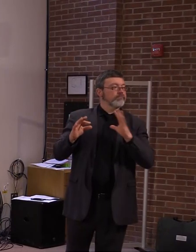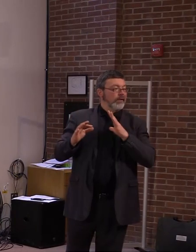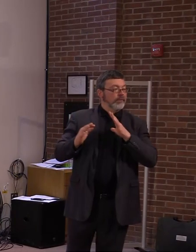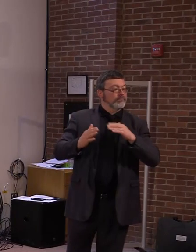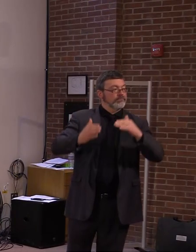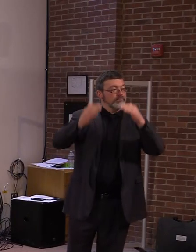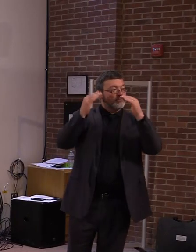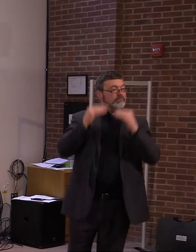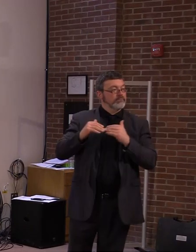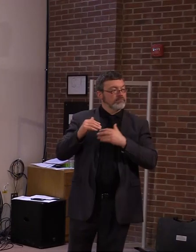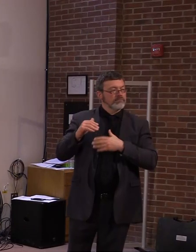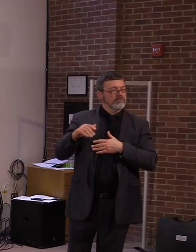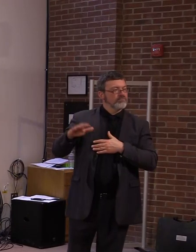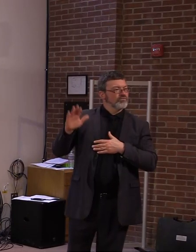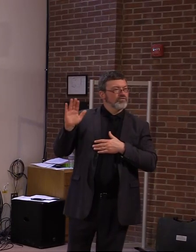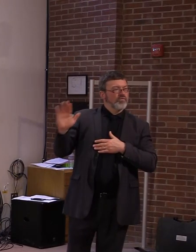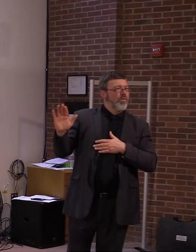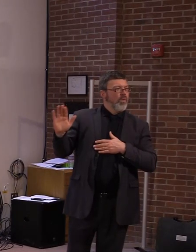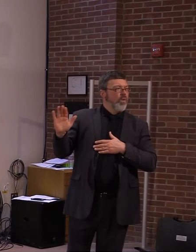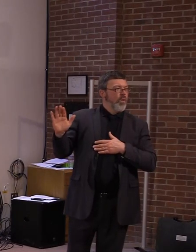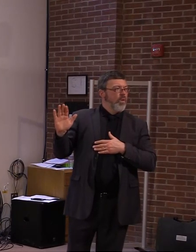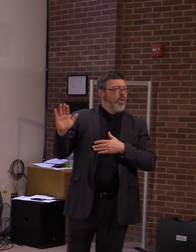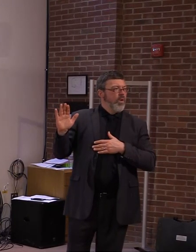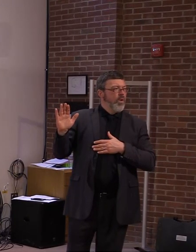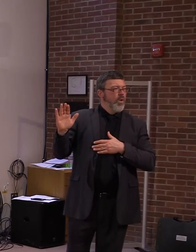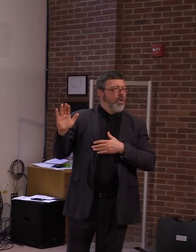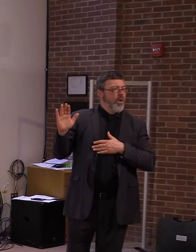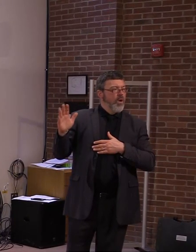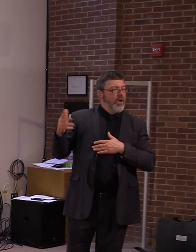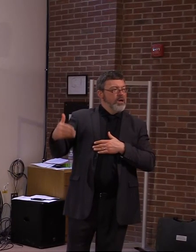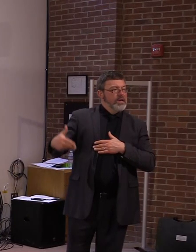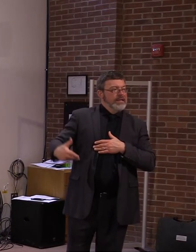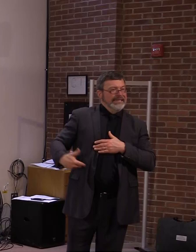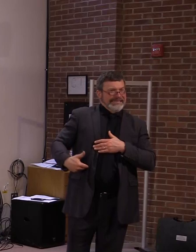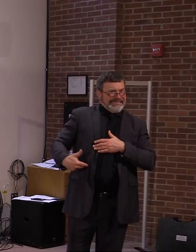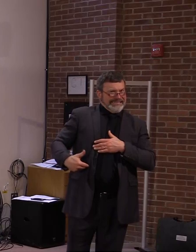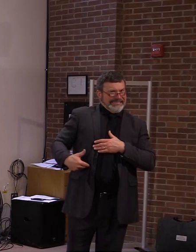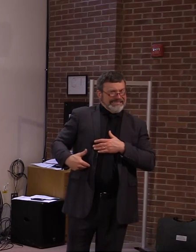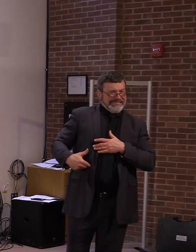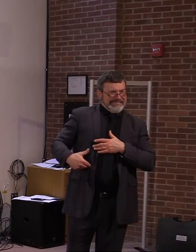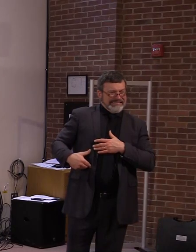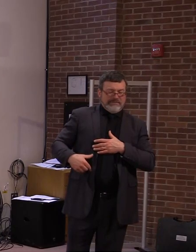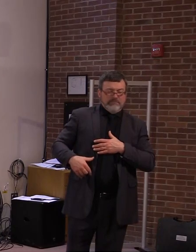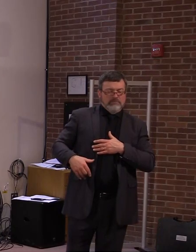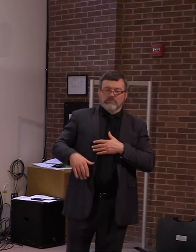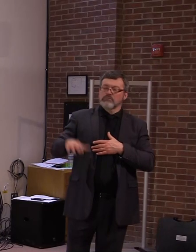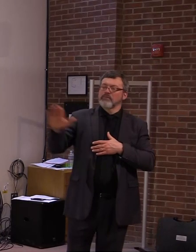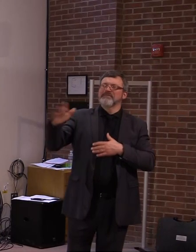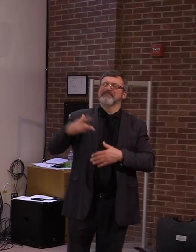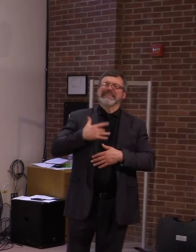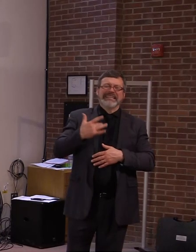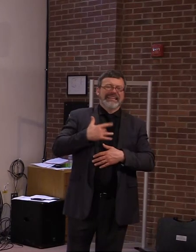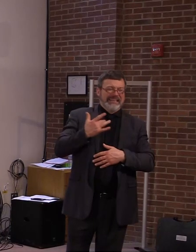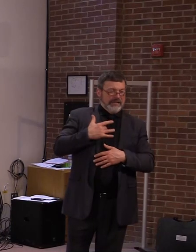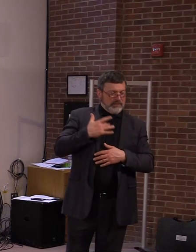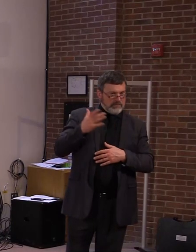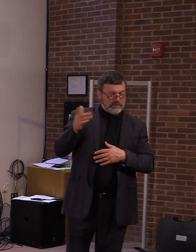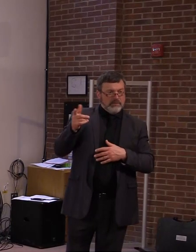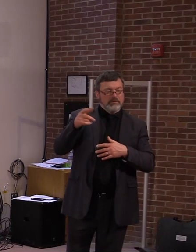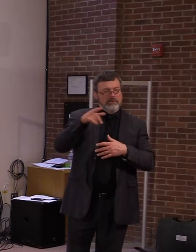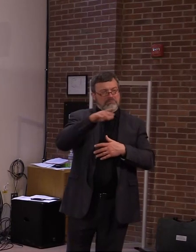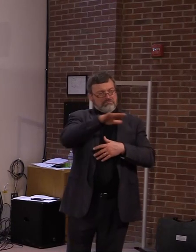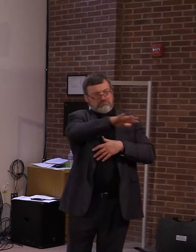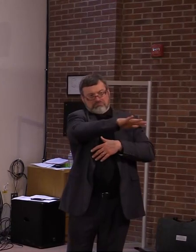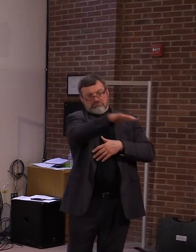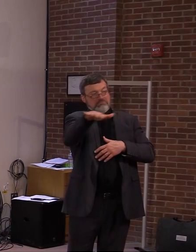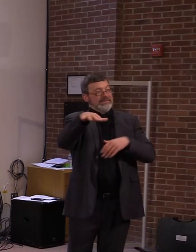sense of how many at-home tests Vermonters are taking right now, and what the ratio between at-home versus